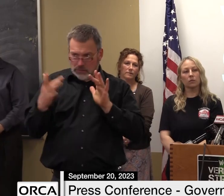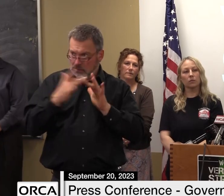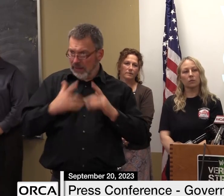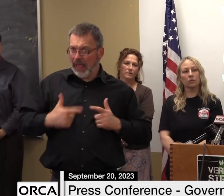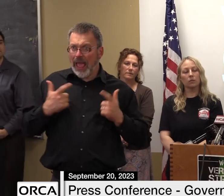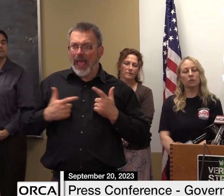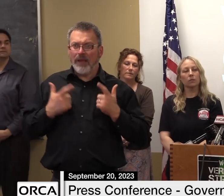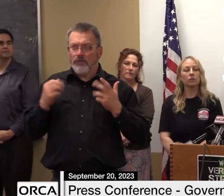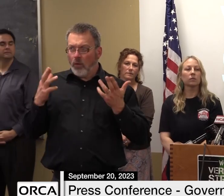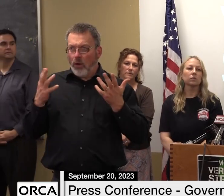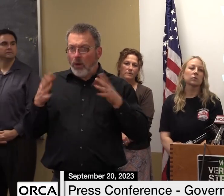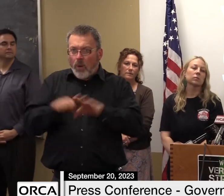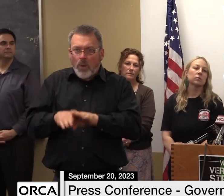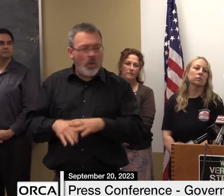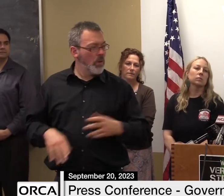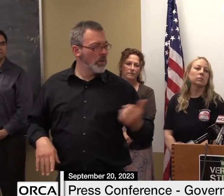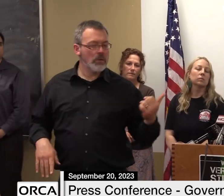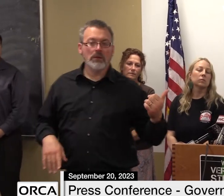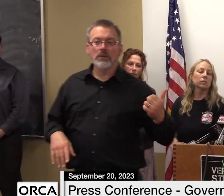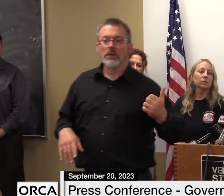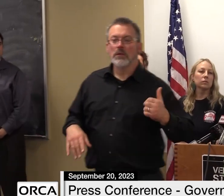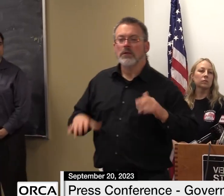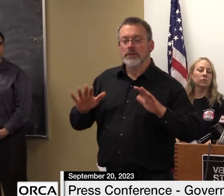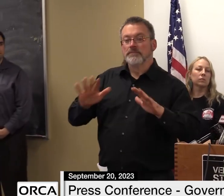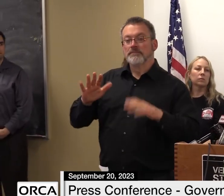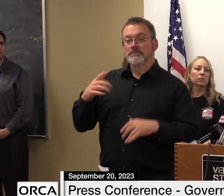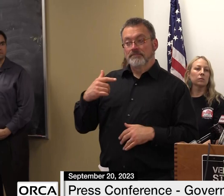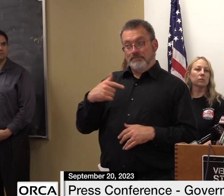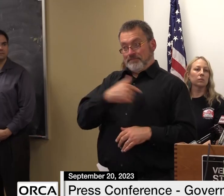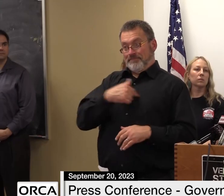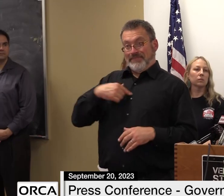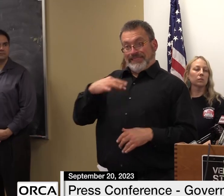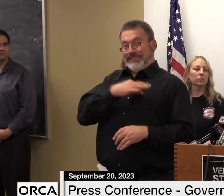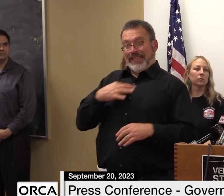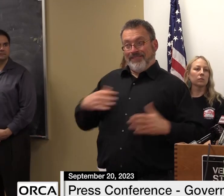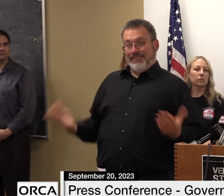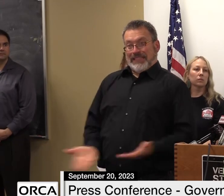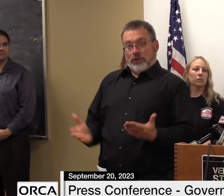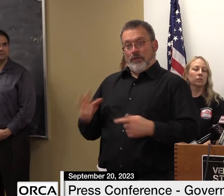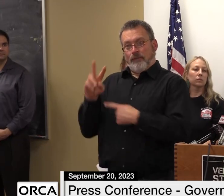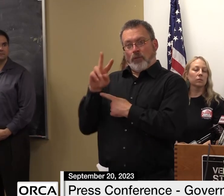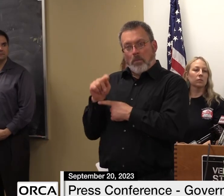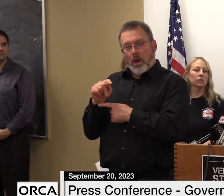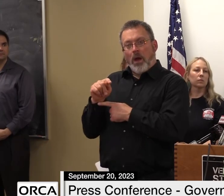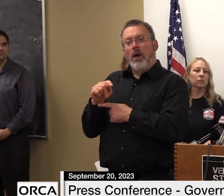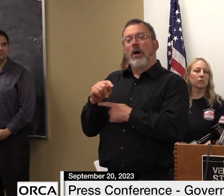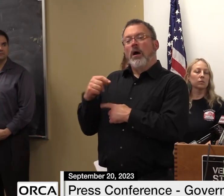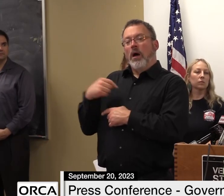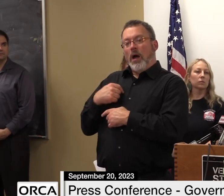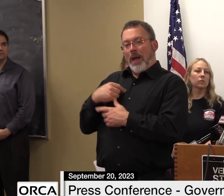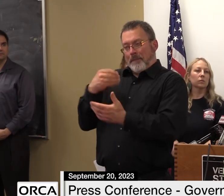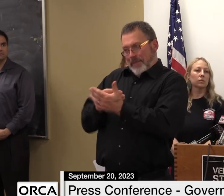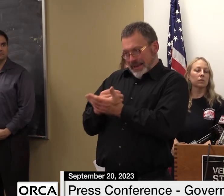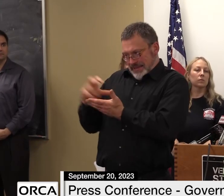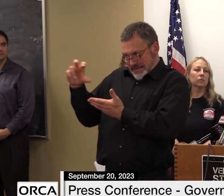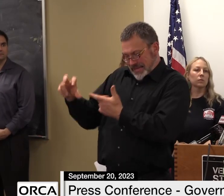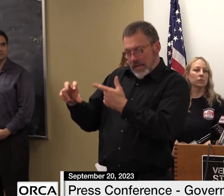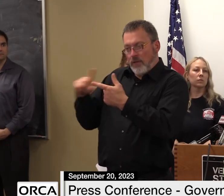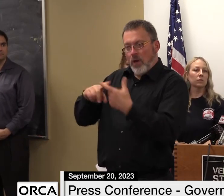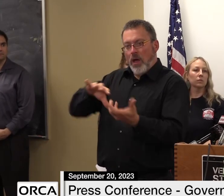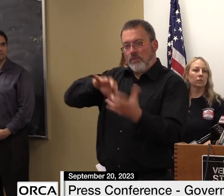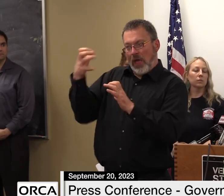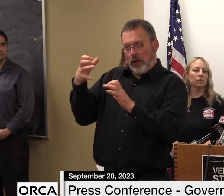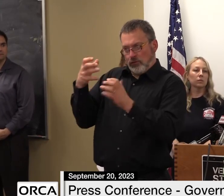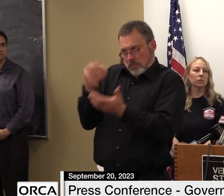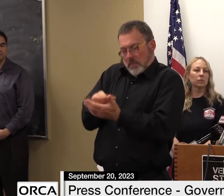So all the staff that we have here in the field are all paid out of the disaster response relief fund.